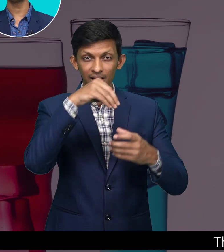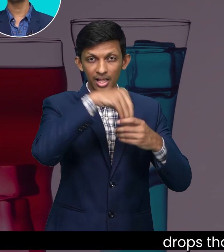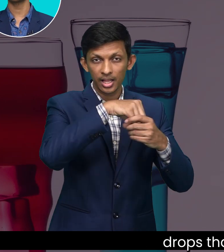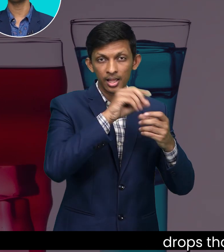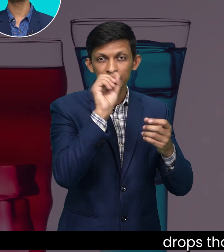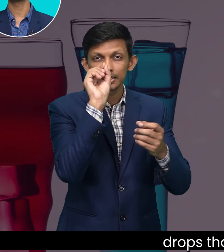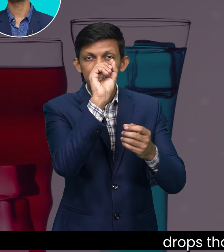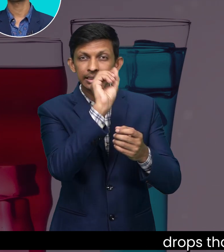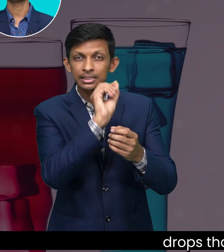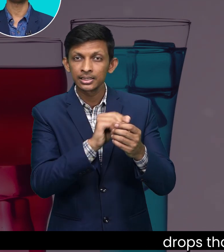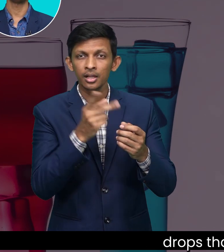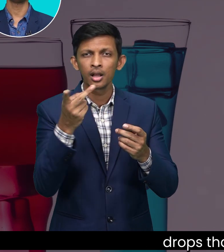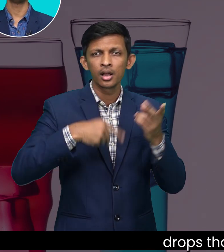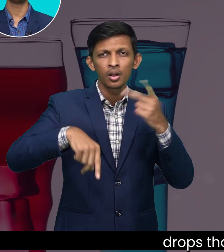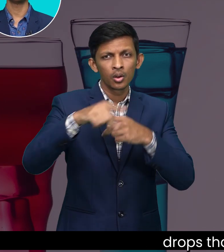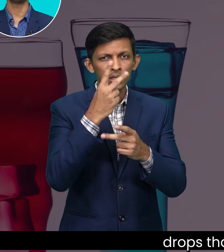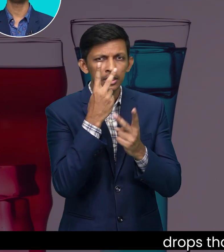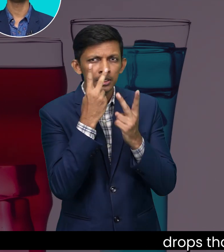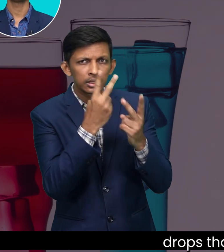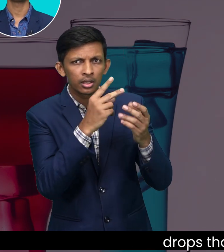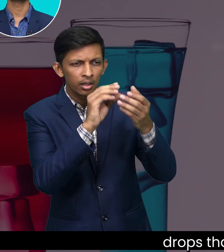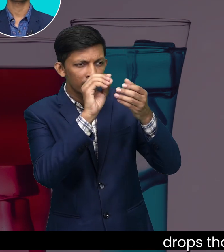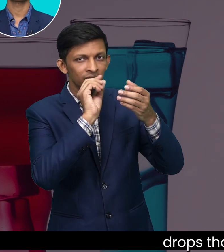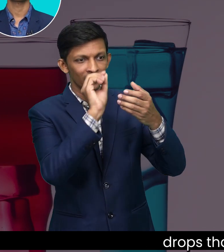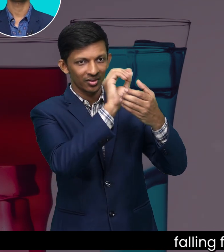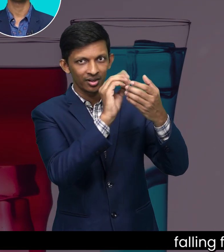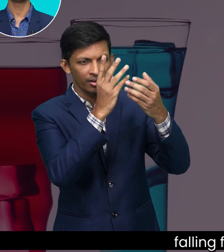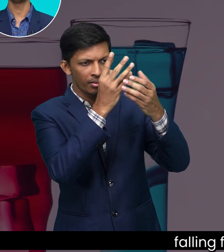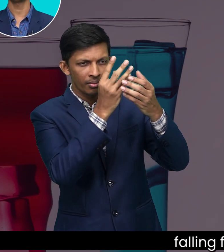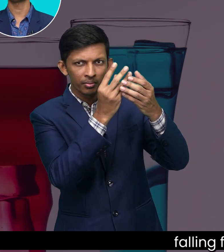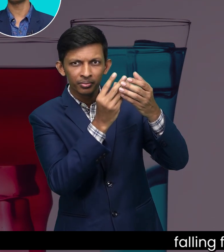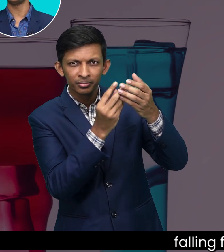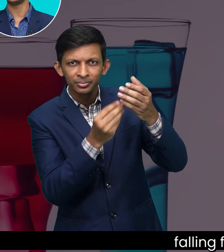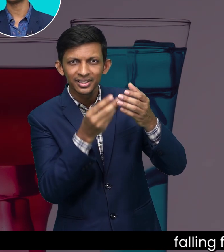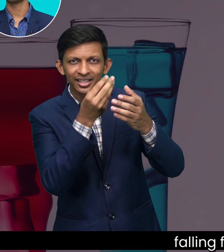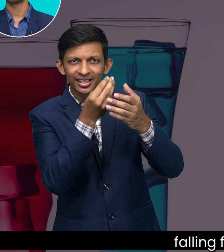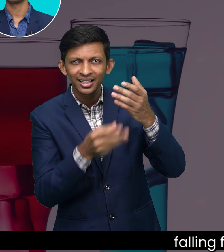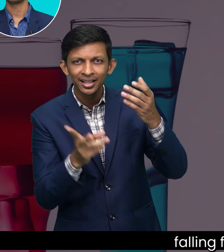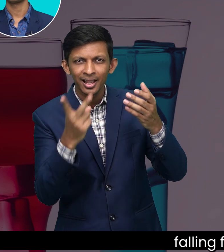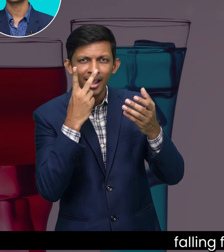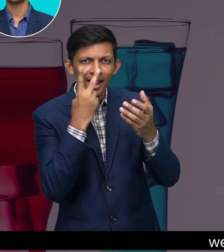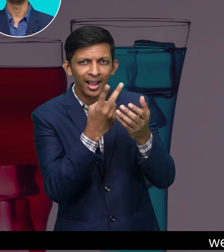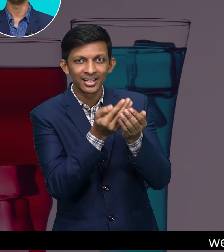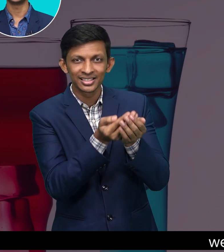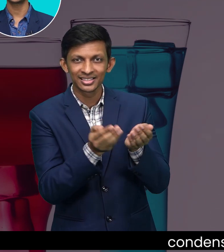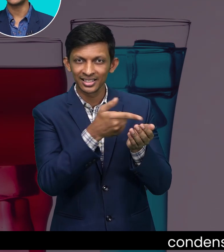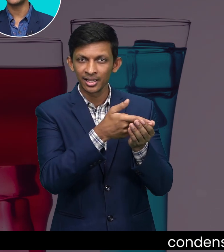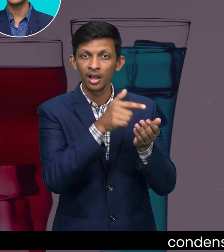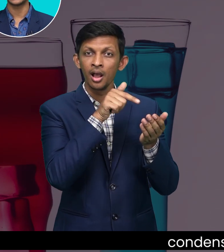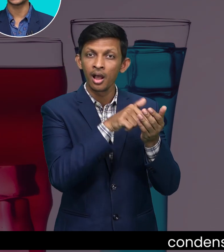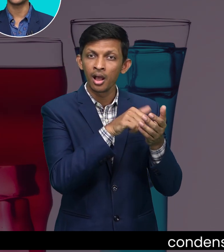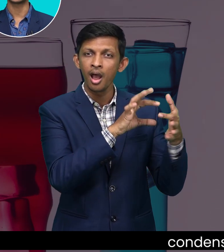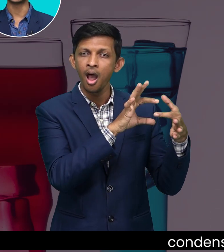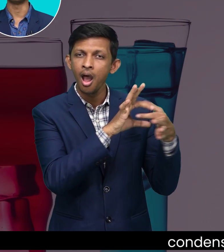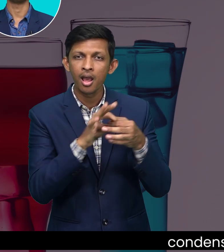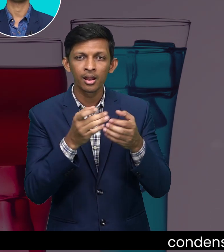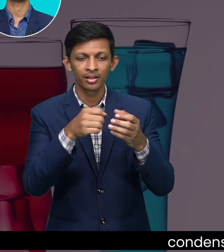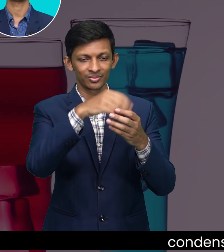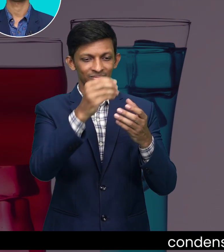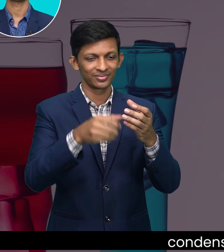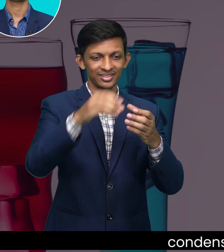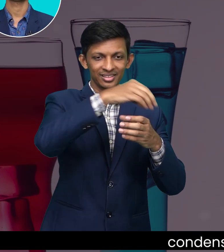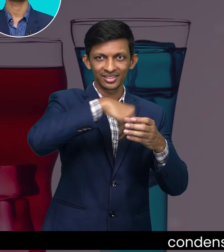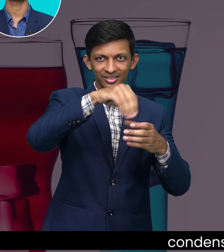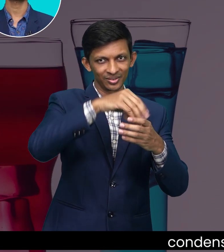The water drops that you observed falling from the plate were due to condensation of steam.